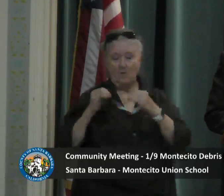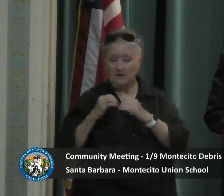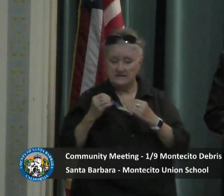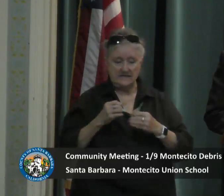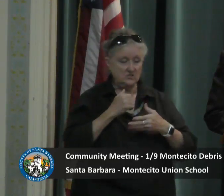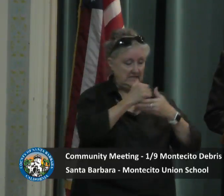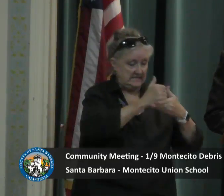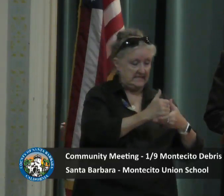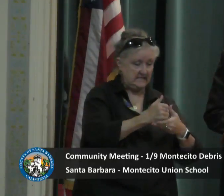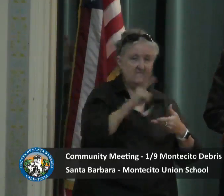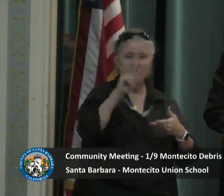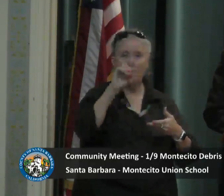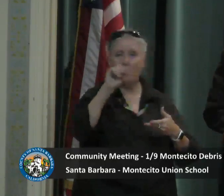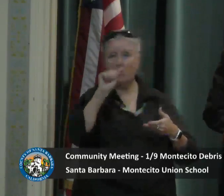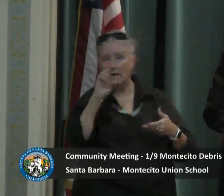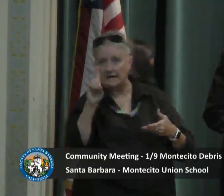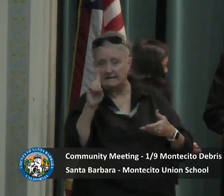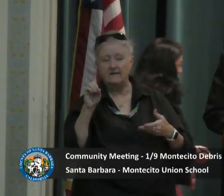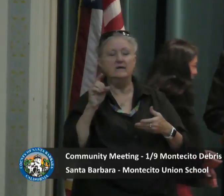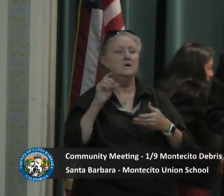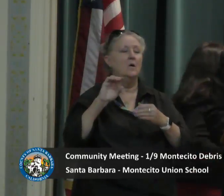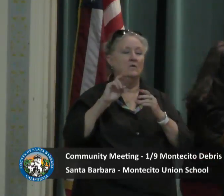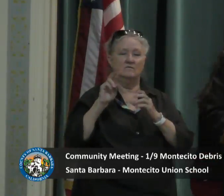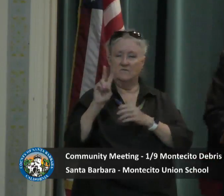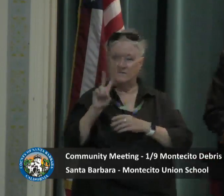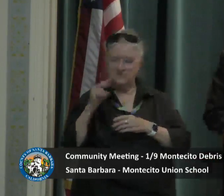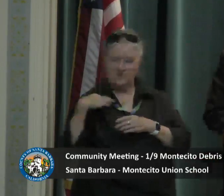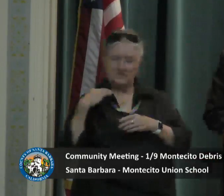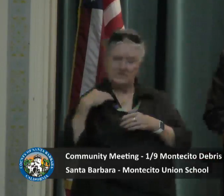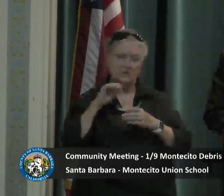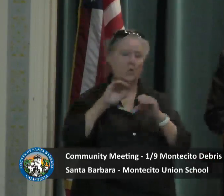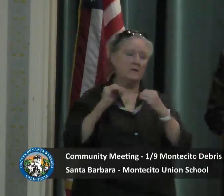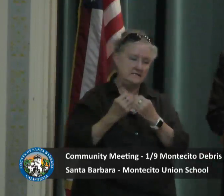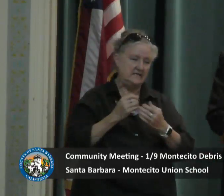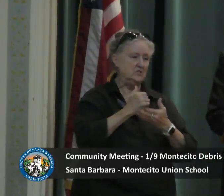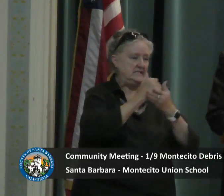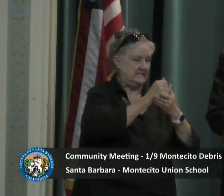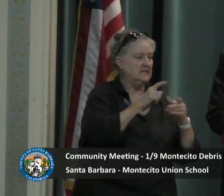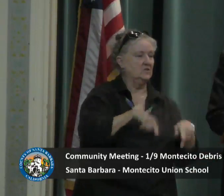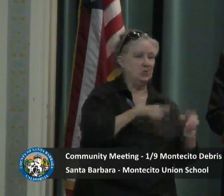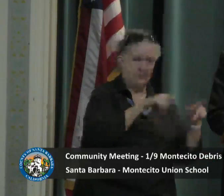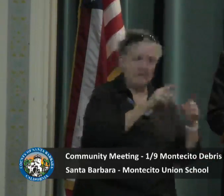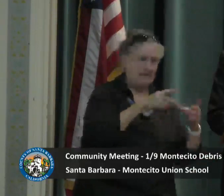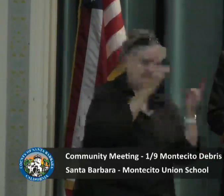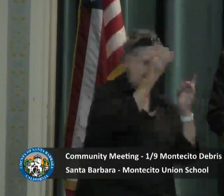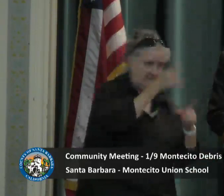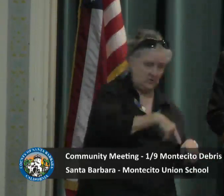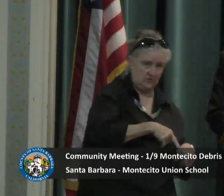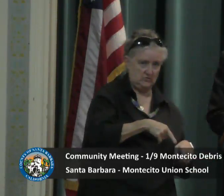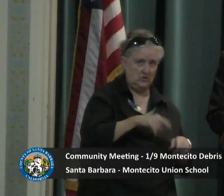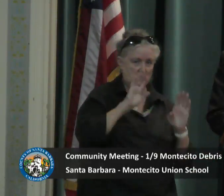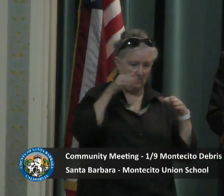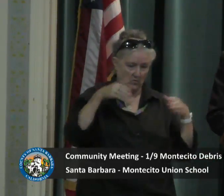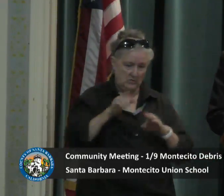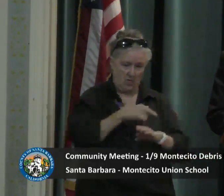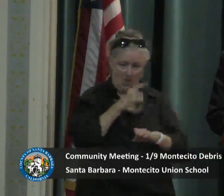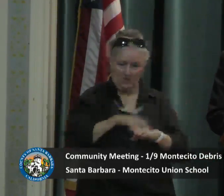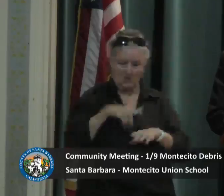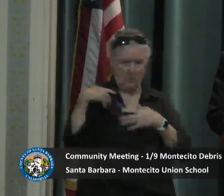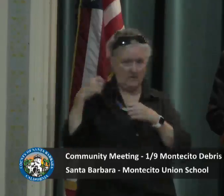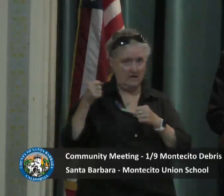assist that, commonly known as OAS. Focus on the long-term recovery.